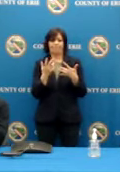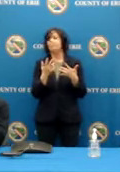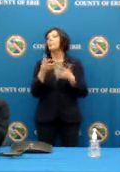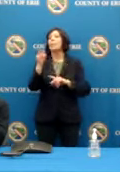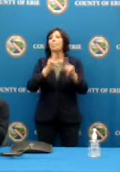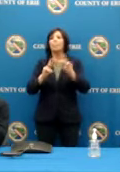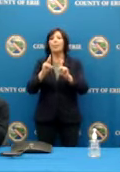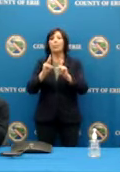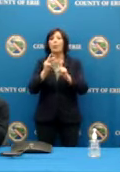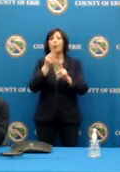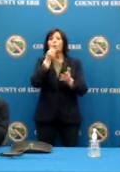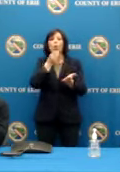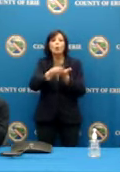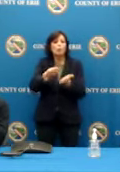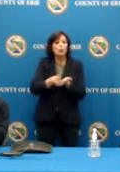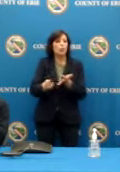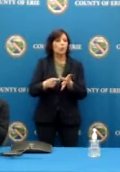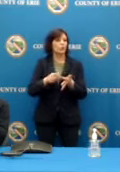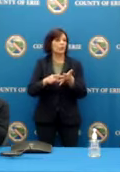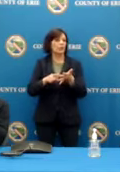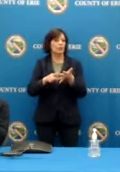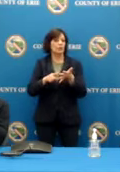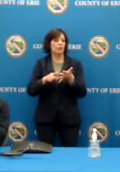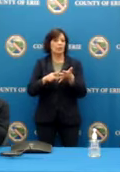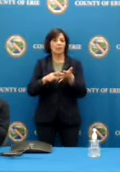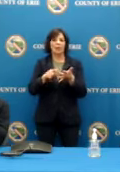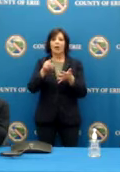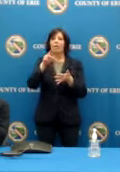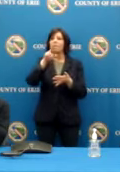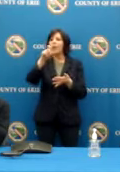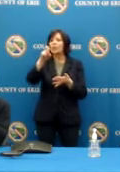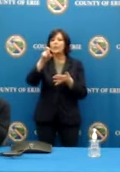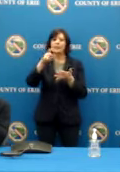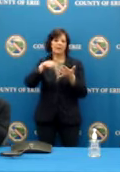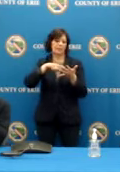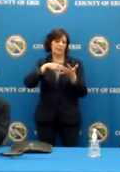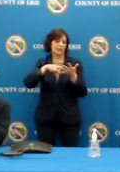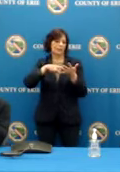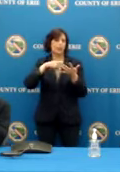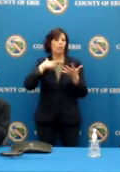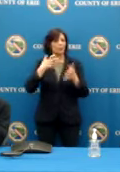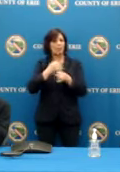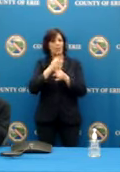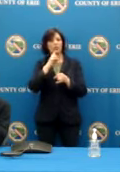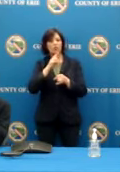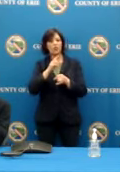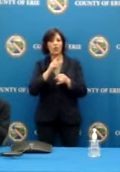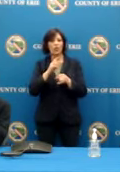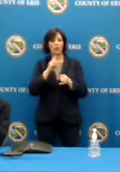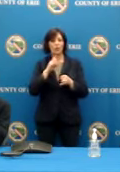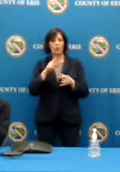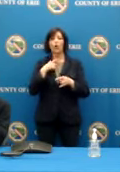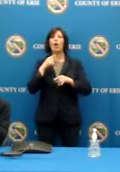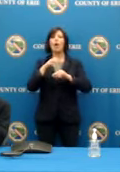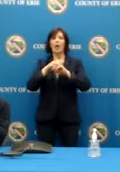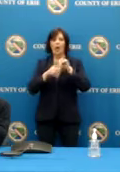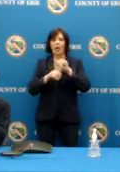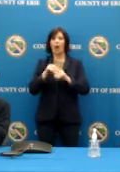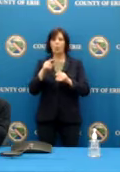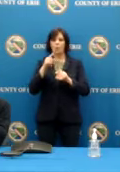people that work in grocery stores, people that work in pharmacies. We just want to make sure that we're comfortable first with what